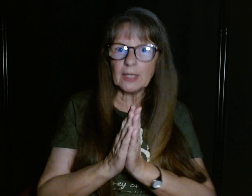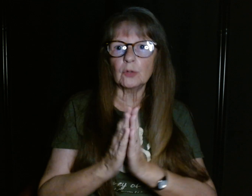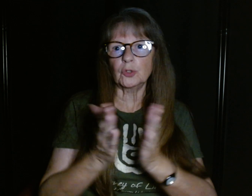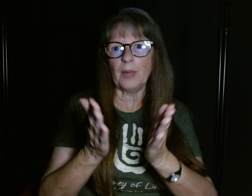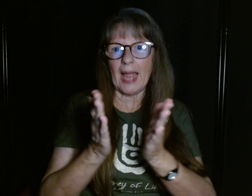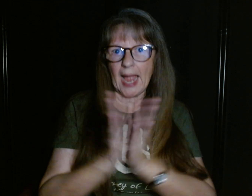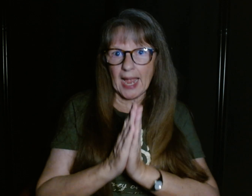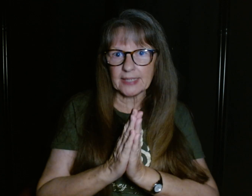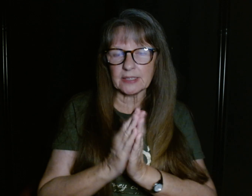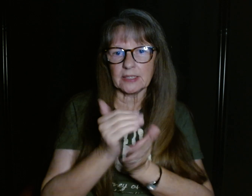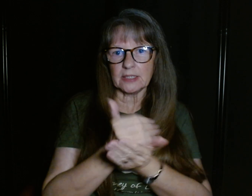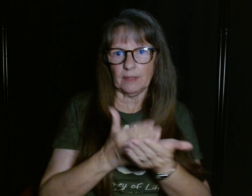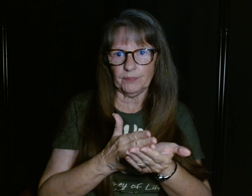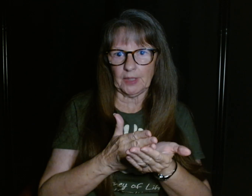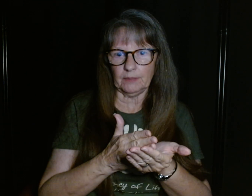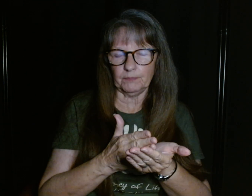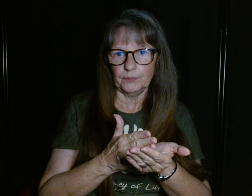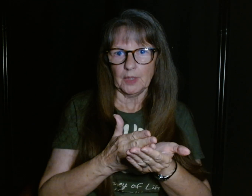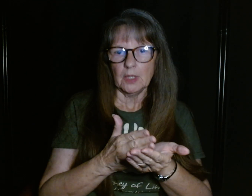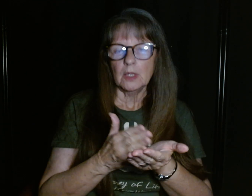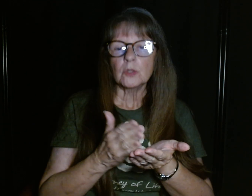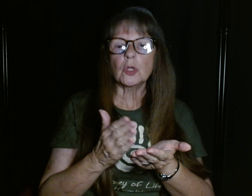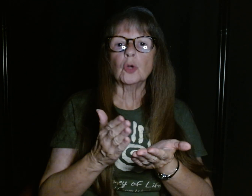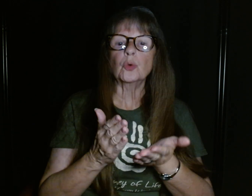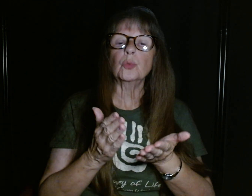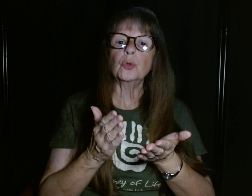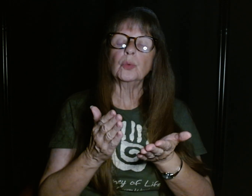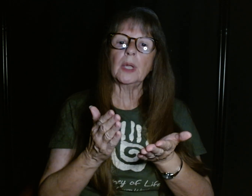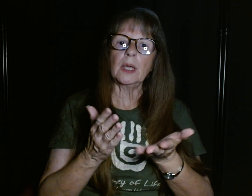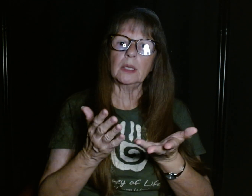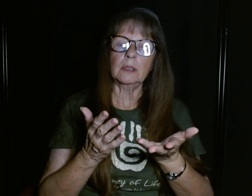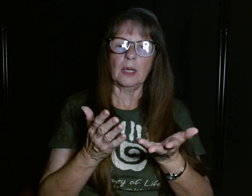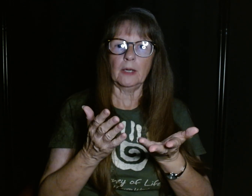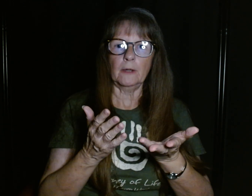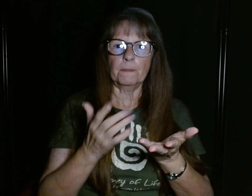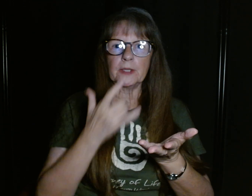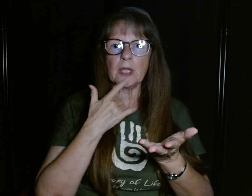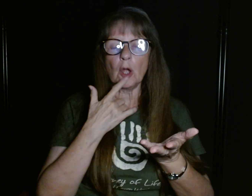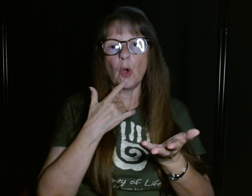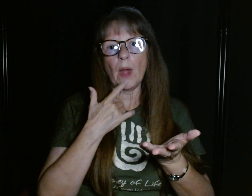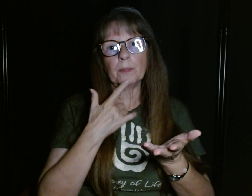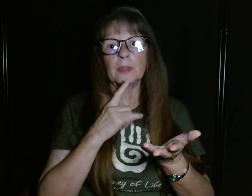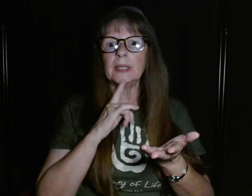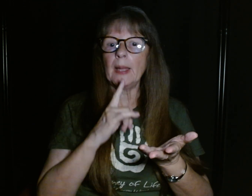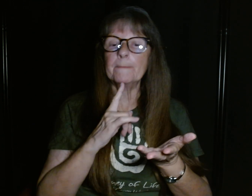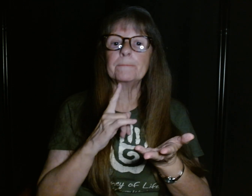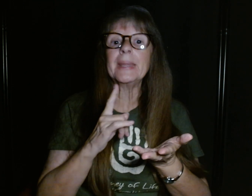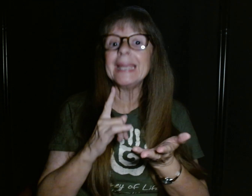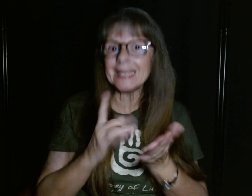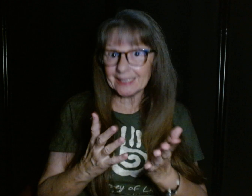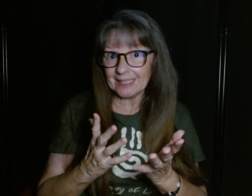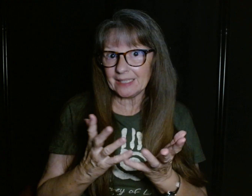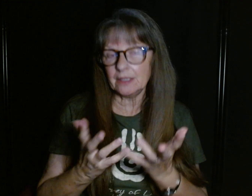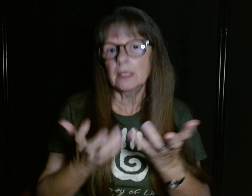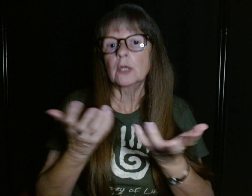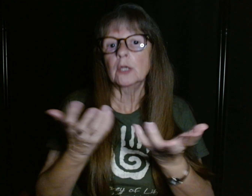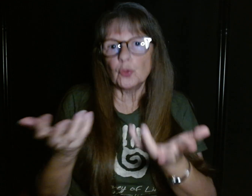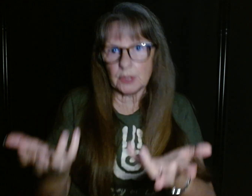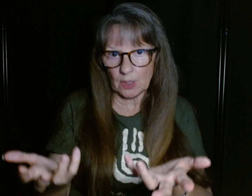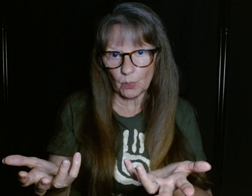to ask something. So you can say, oh, I'm really appealing to someone